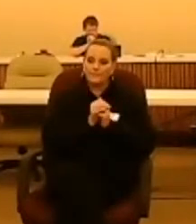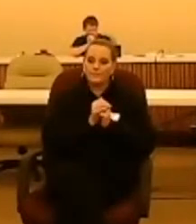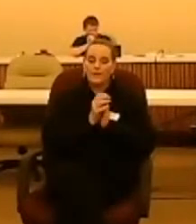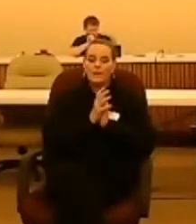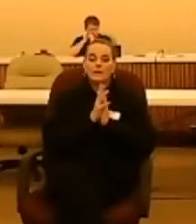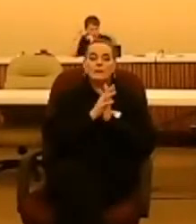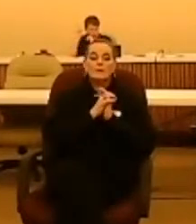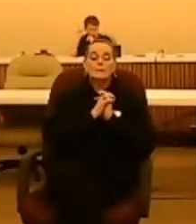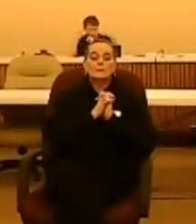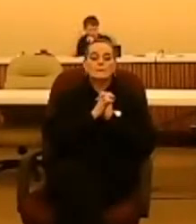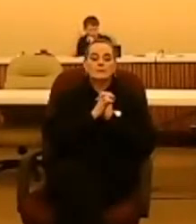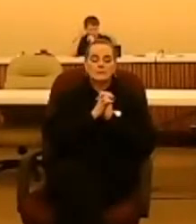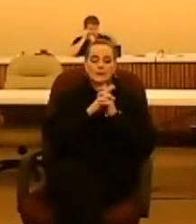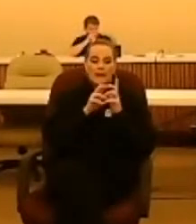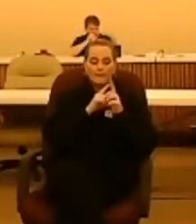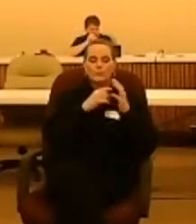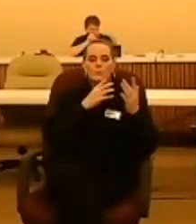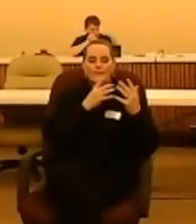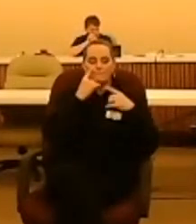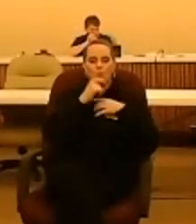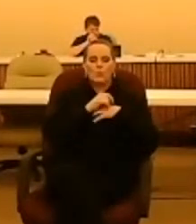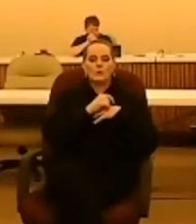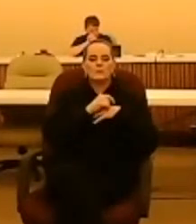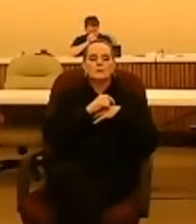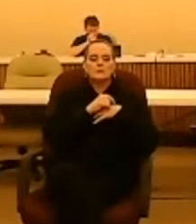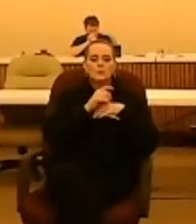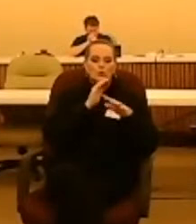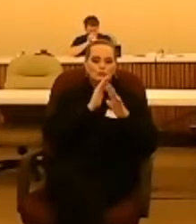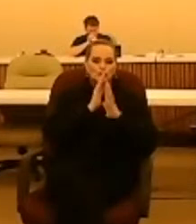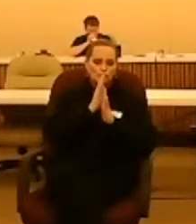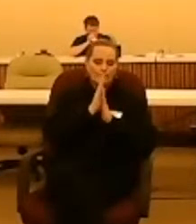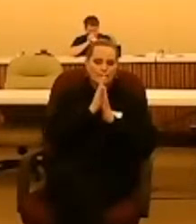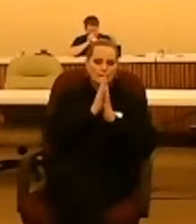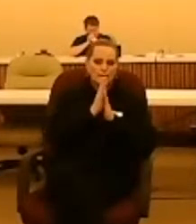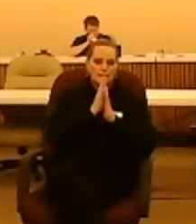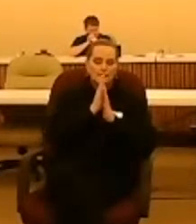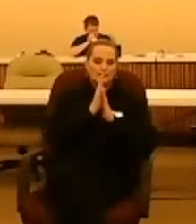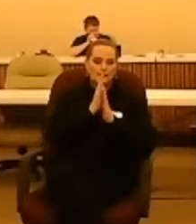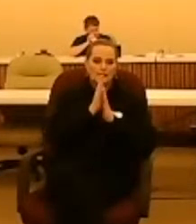then we're waiting for the traffic impact study from them.